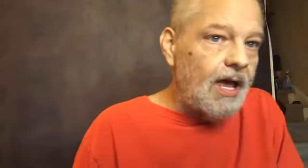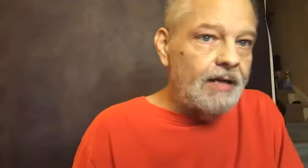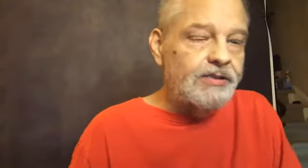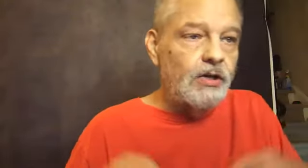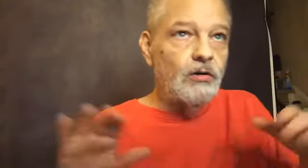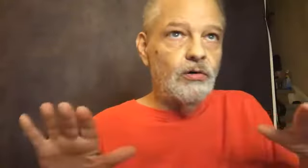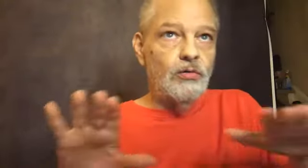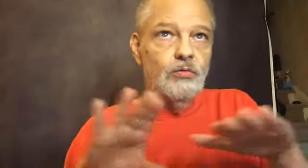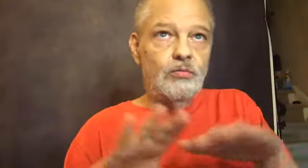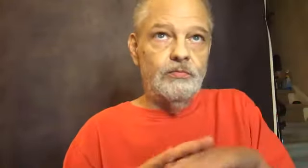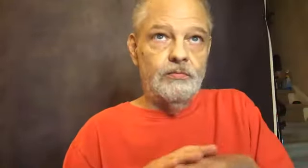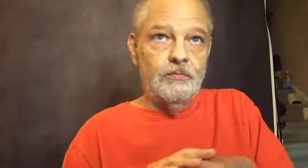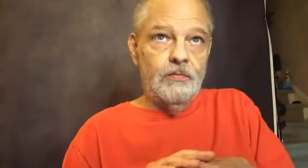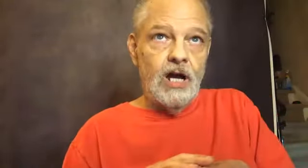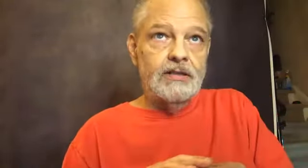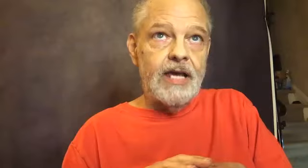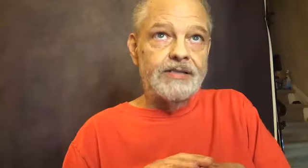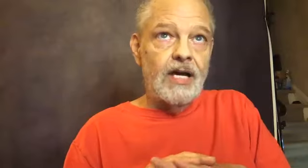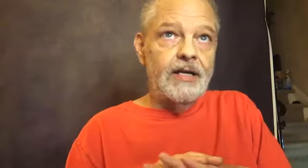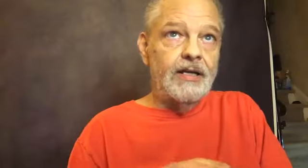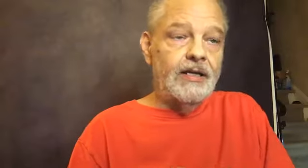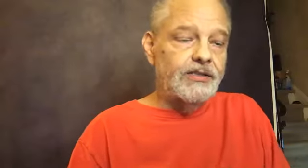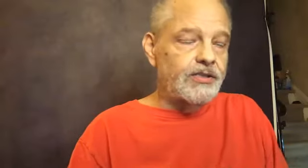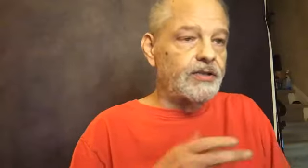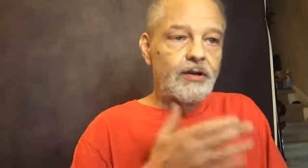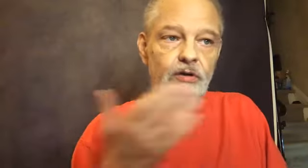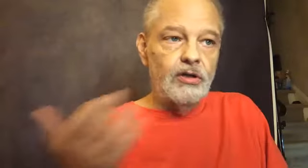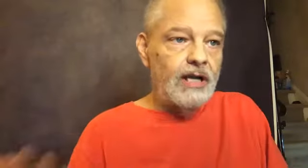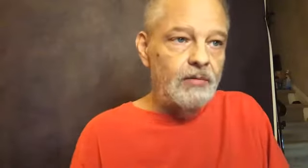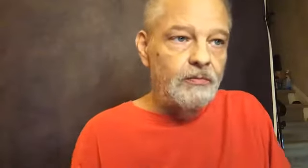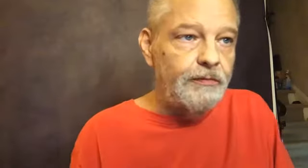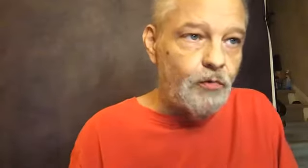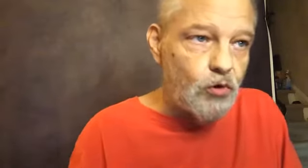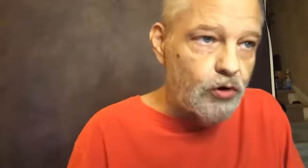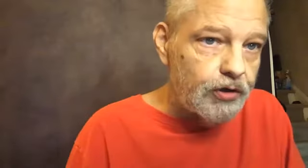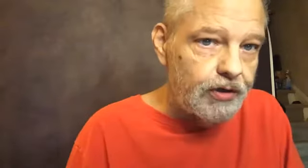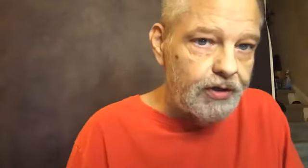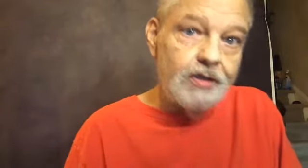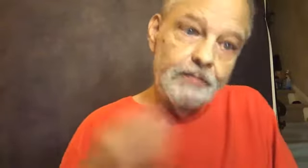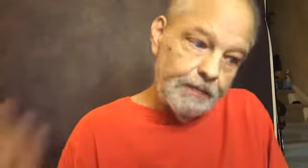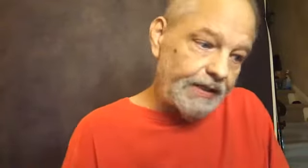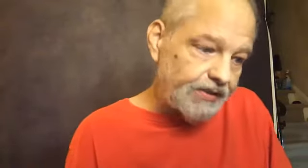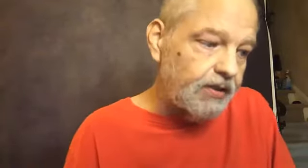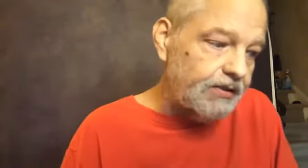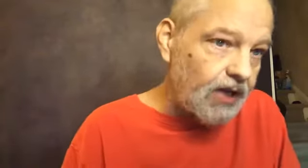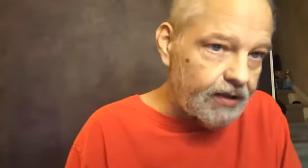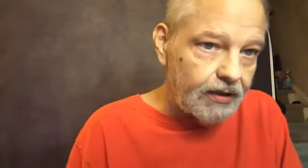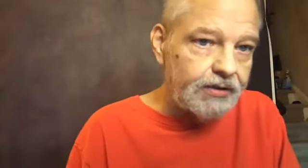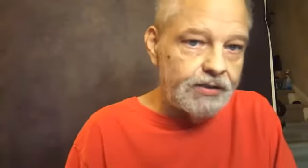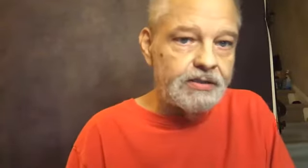And so contact signing is just another name for basically signed English.